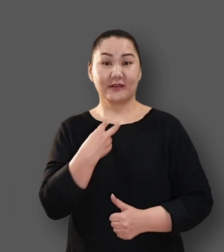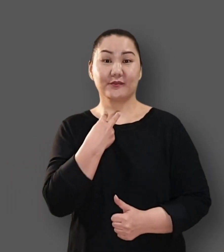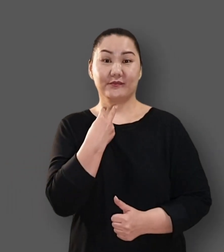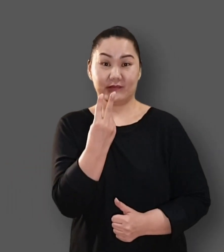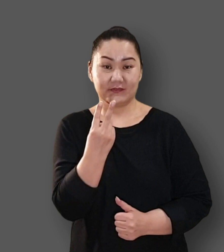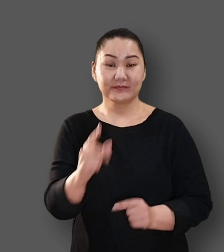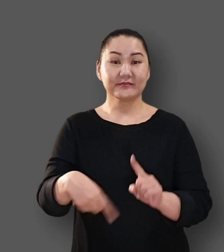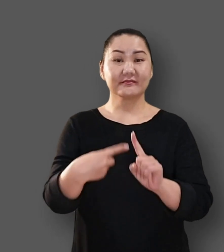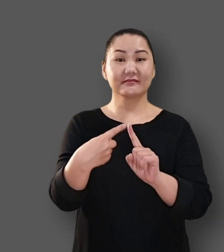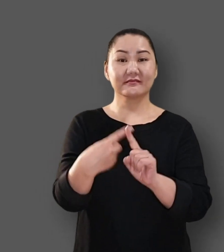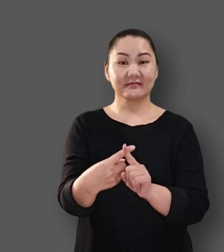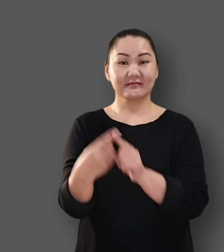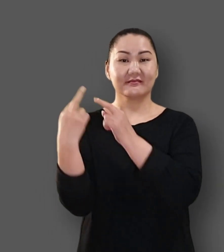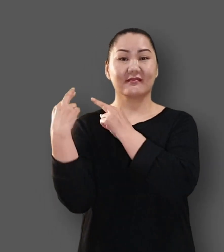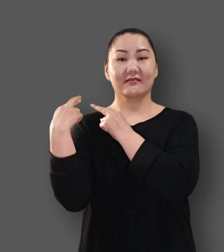Enhancing Voice and Accountability.